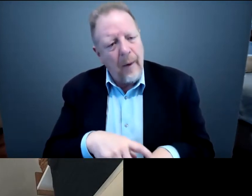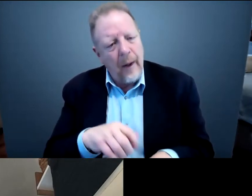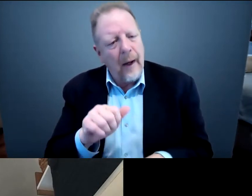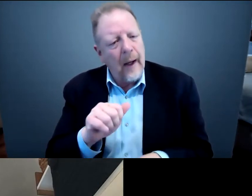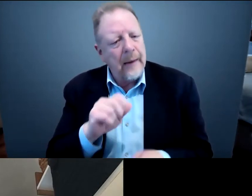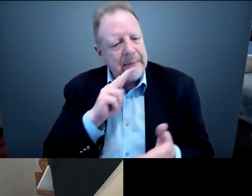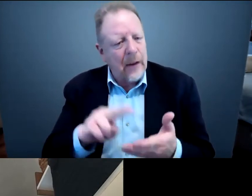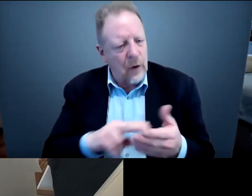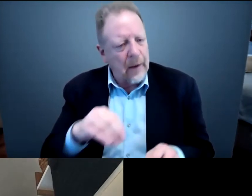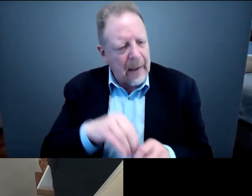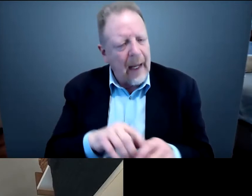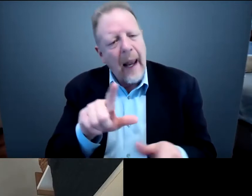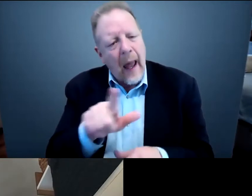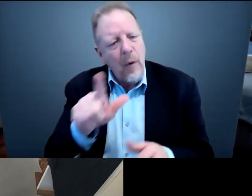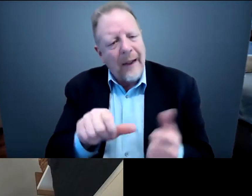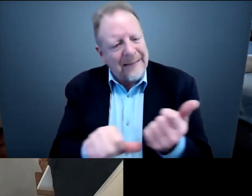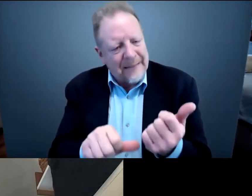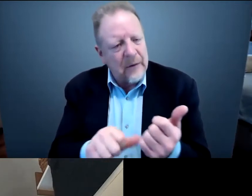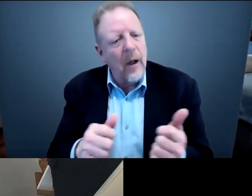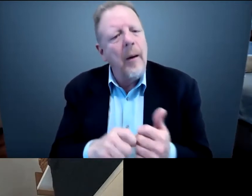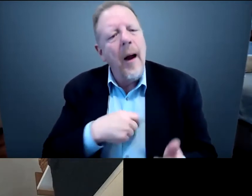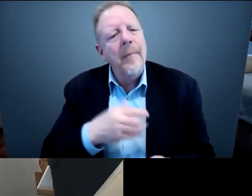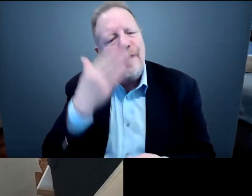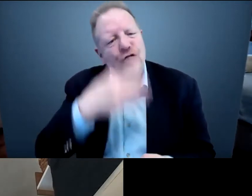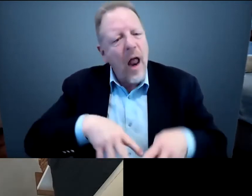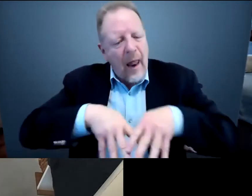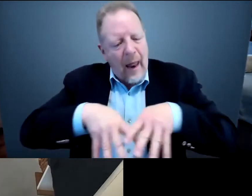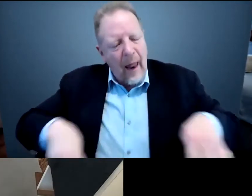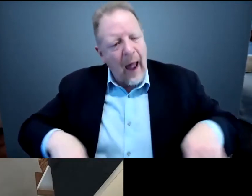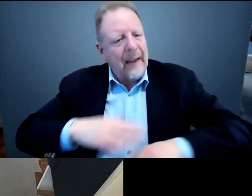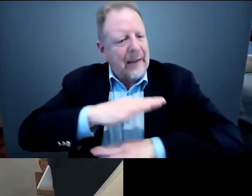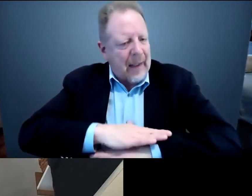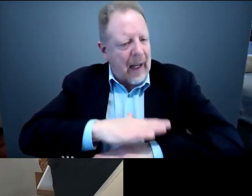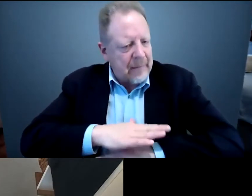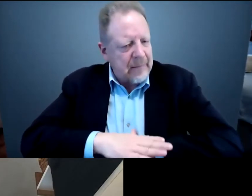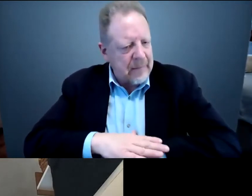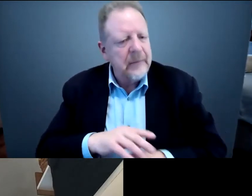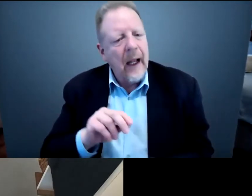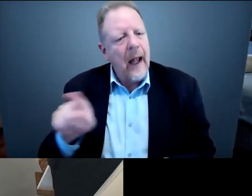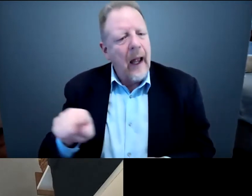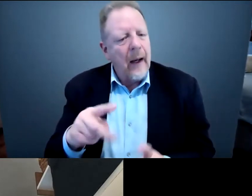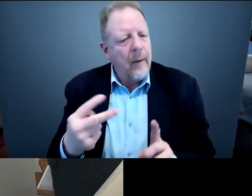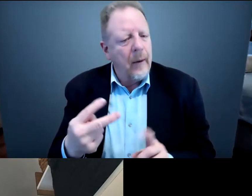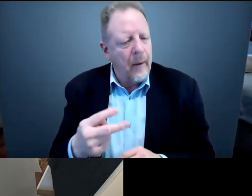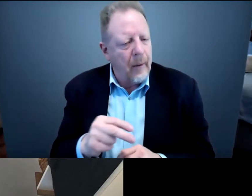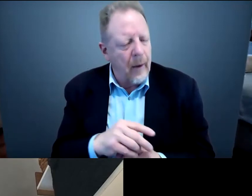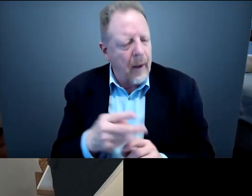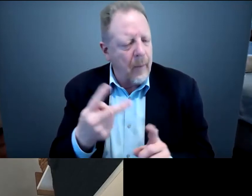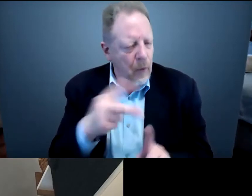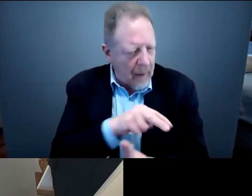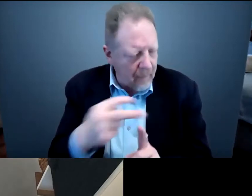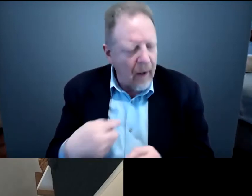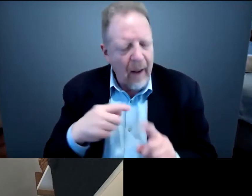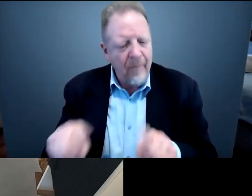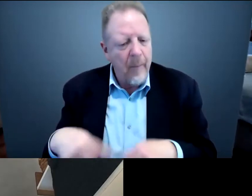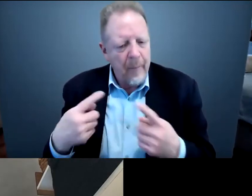as a library assistant. So I am basically the frontline person that you see when you enter the library. I have